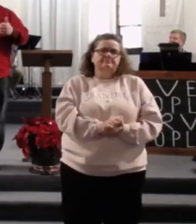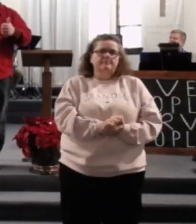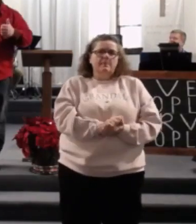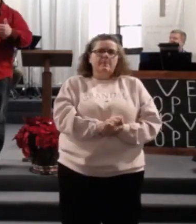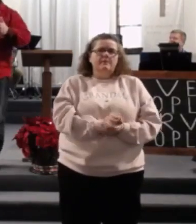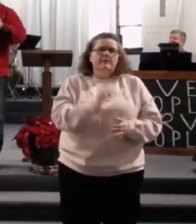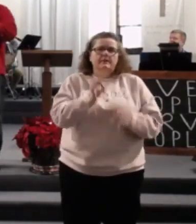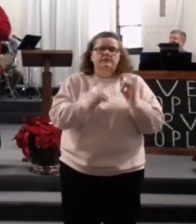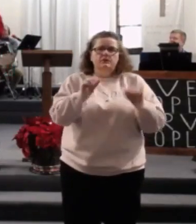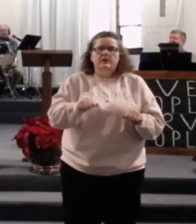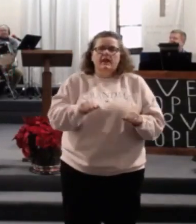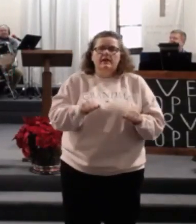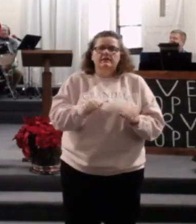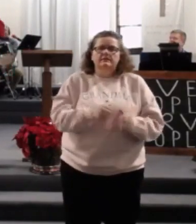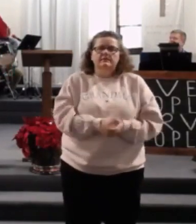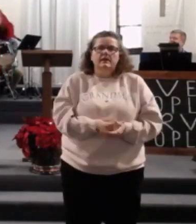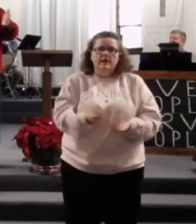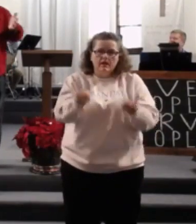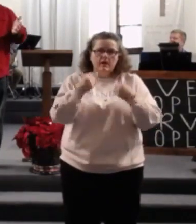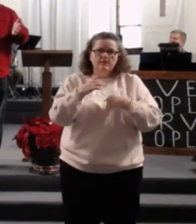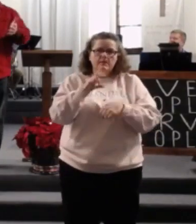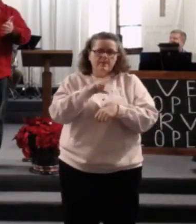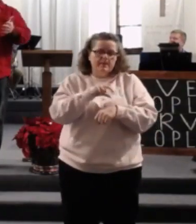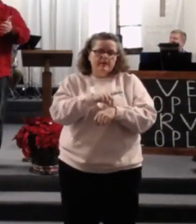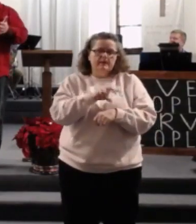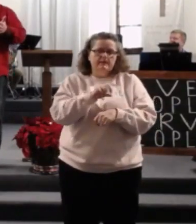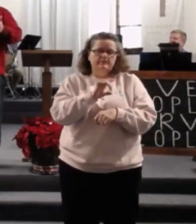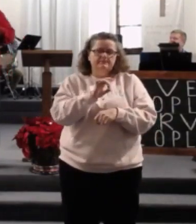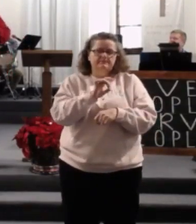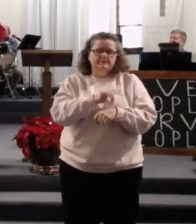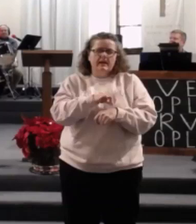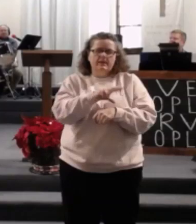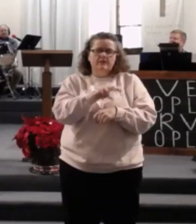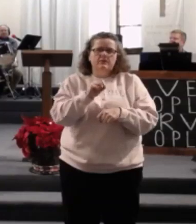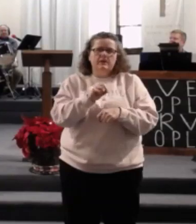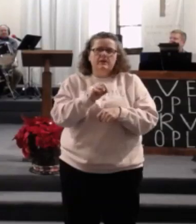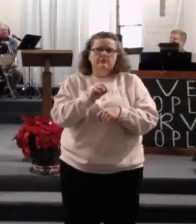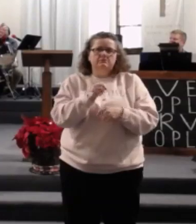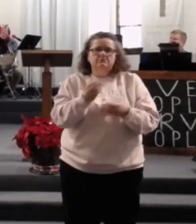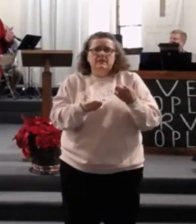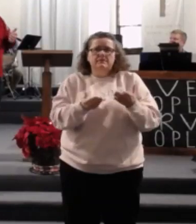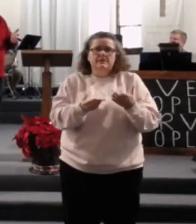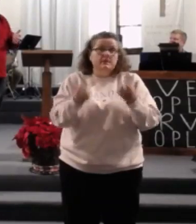If you can't be here at 8:30, because maybe you can be here at 9, show up at 9.